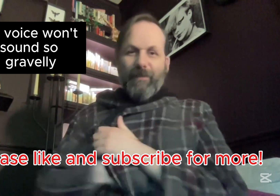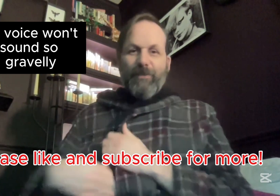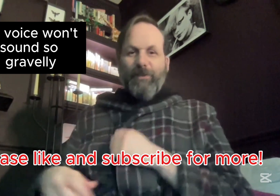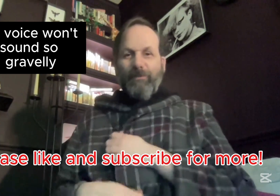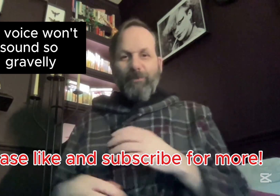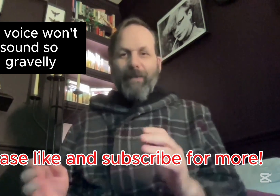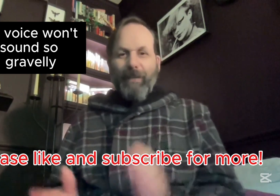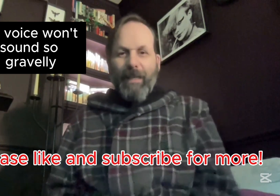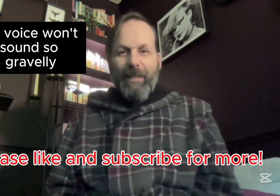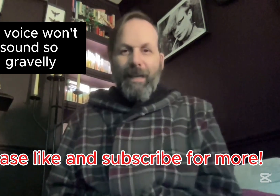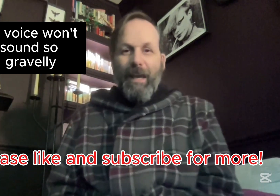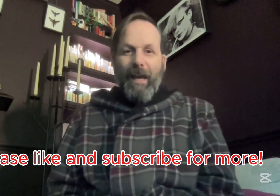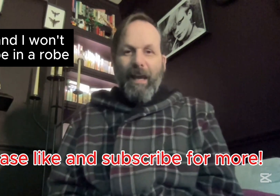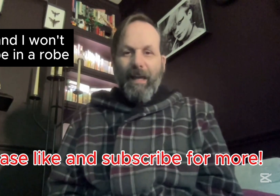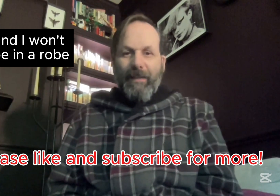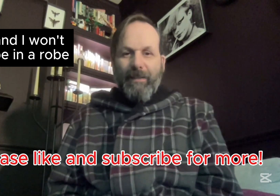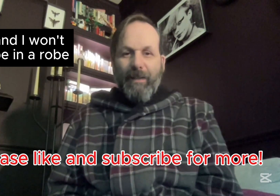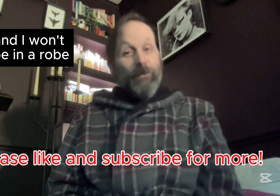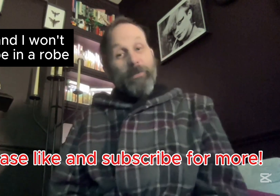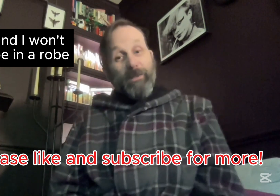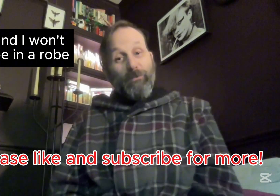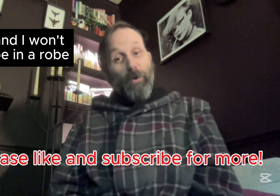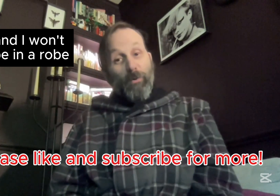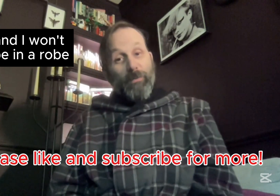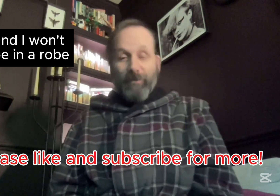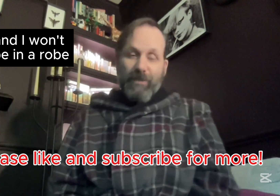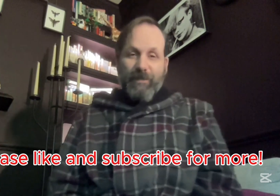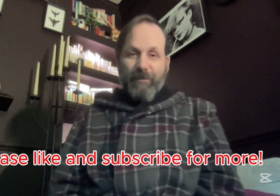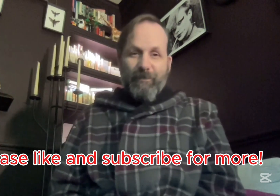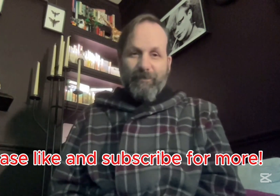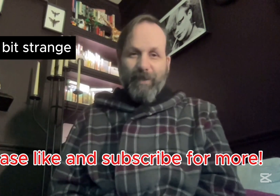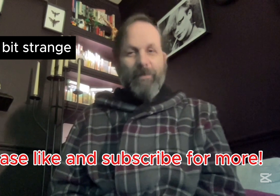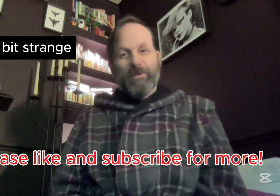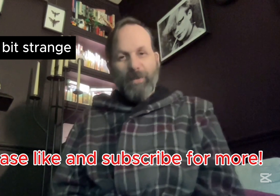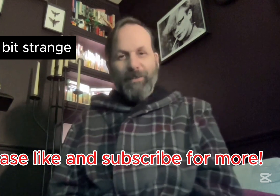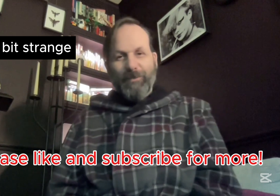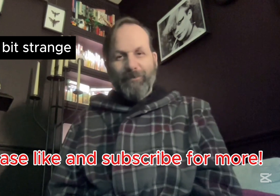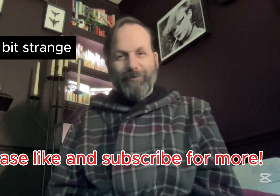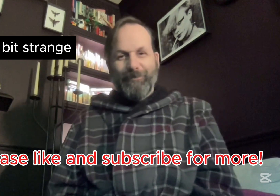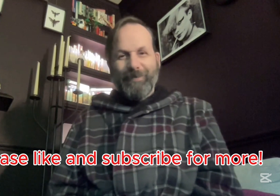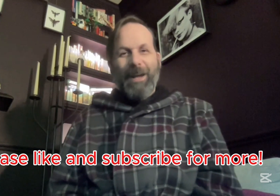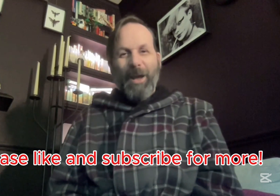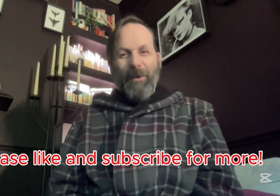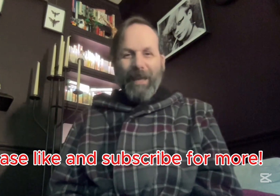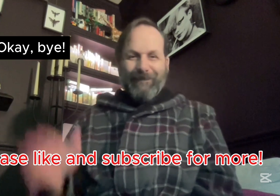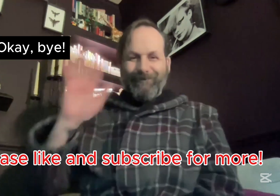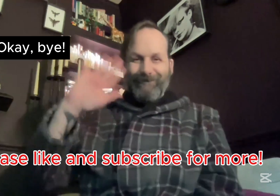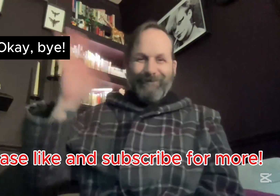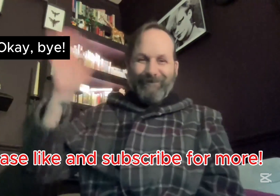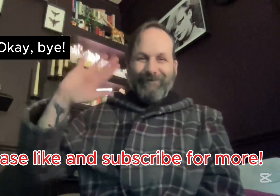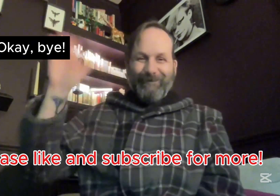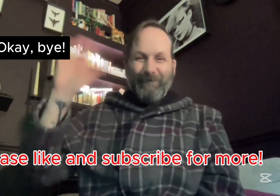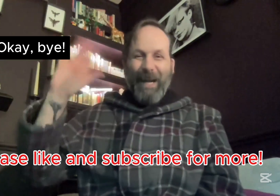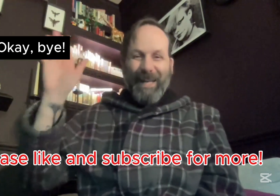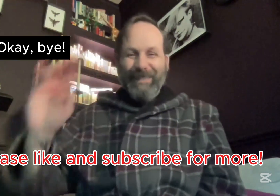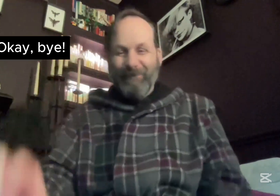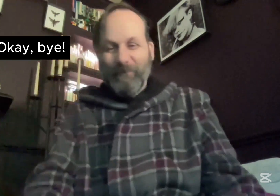sound so gravelly, and I won't be in a robe. A bit strange. Okay, bye.